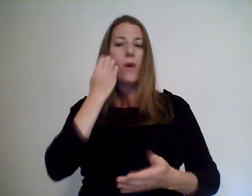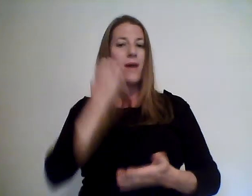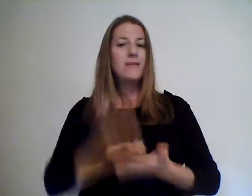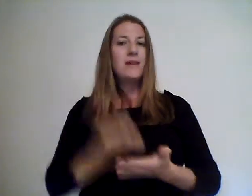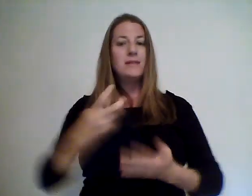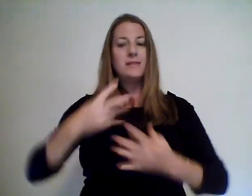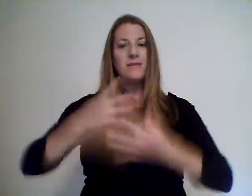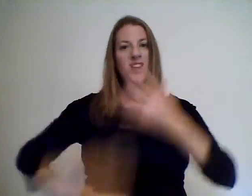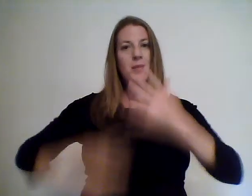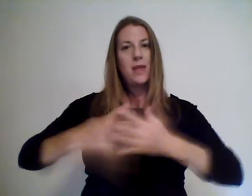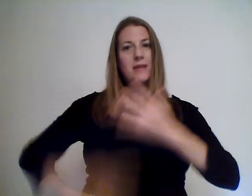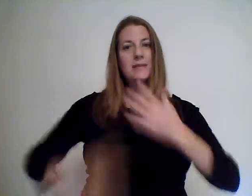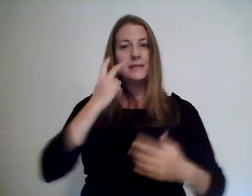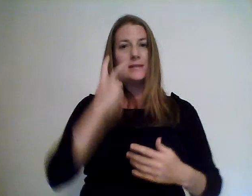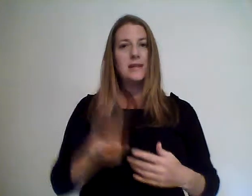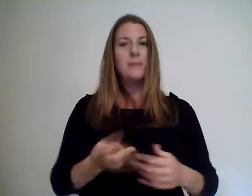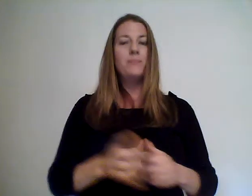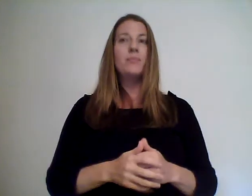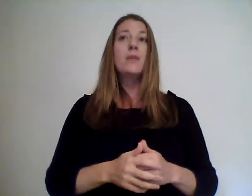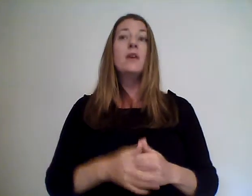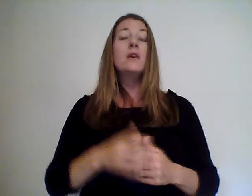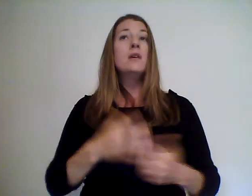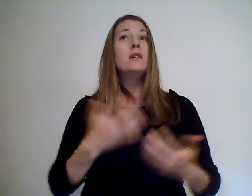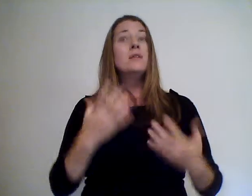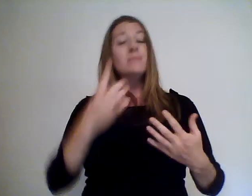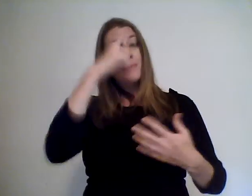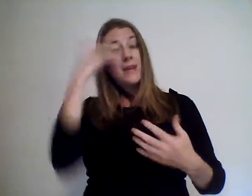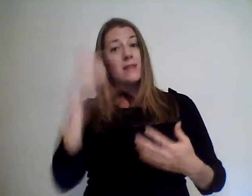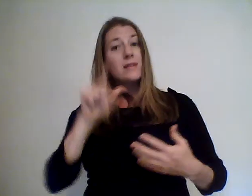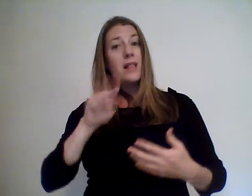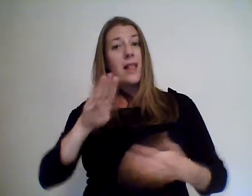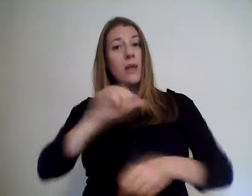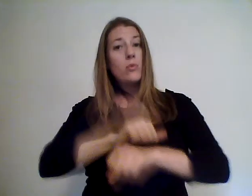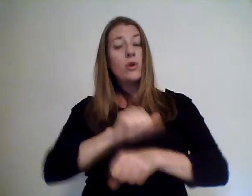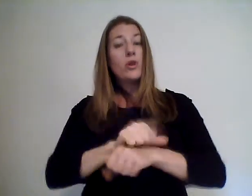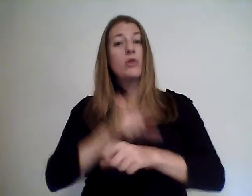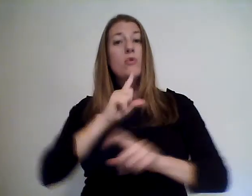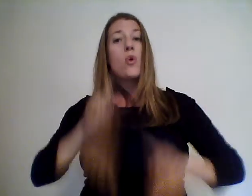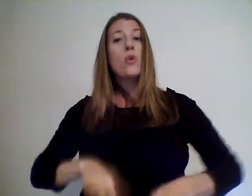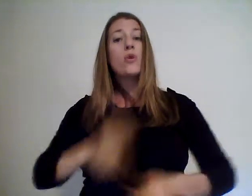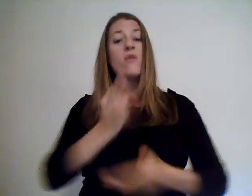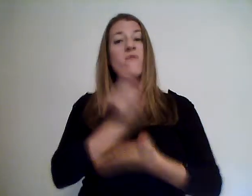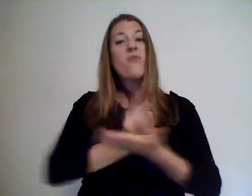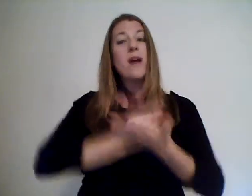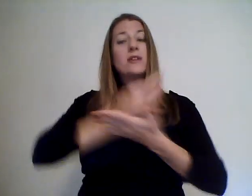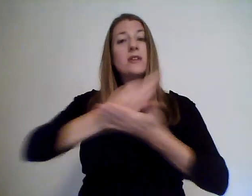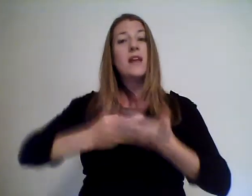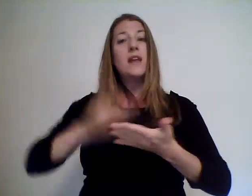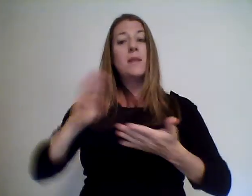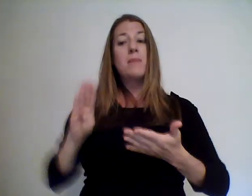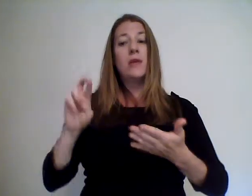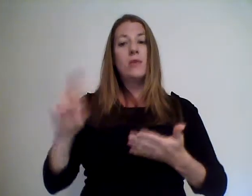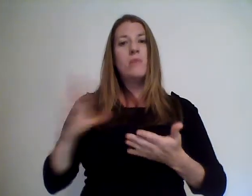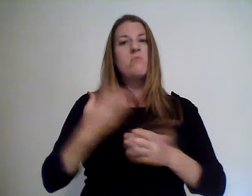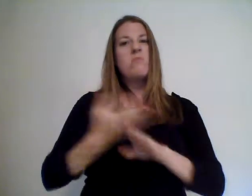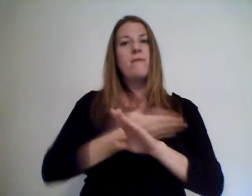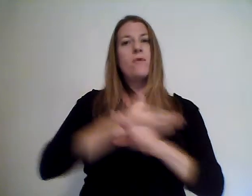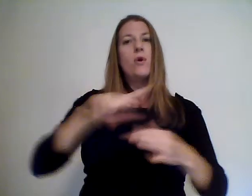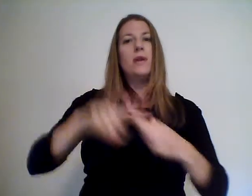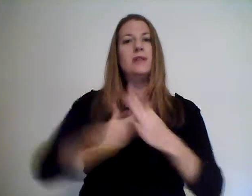Given the lab work and exam, you ordered a fractionated bilirubin level before initiating therapy. The lab results confirmed